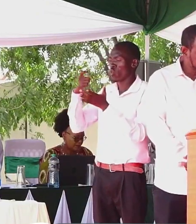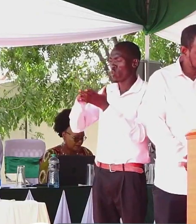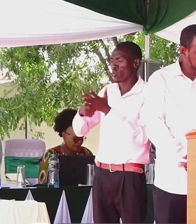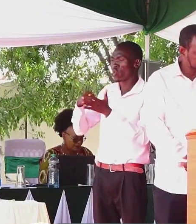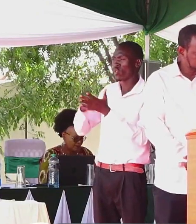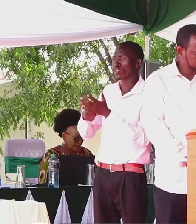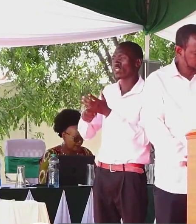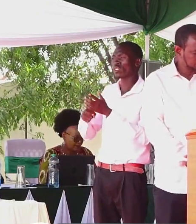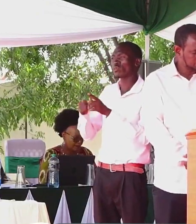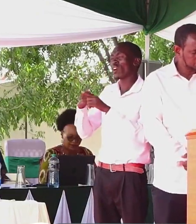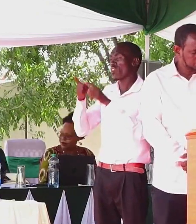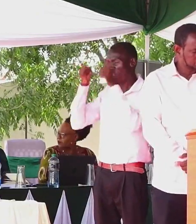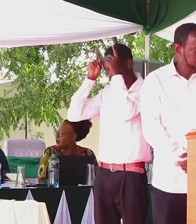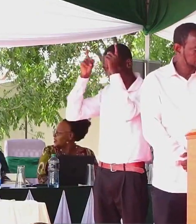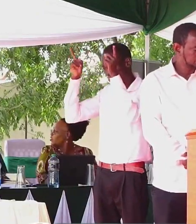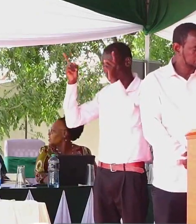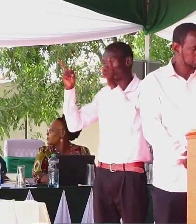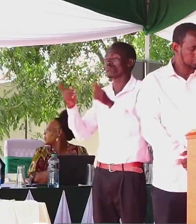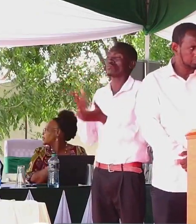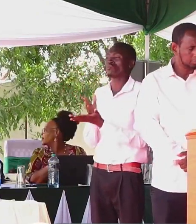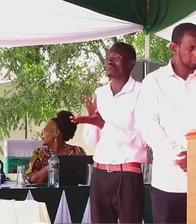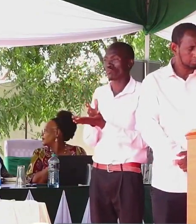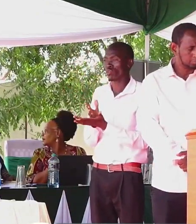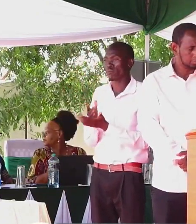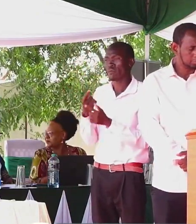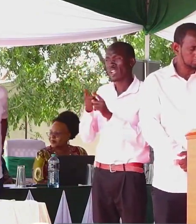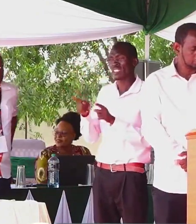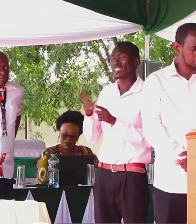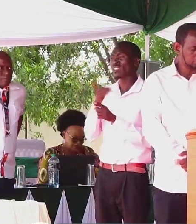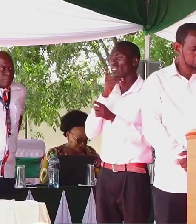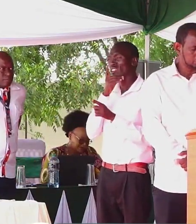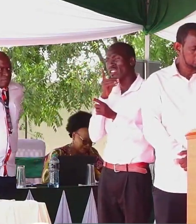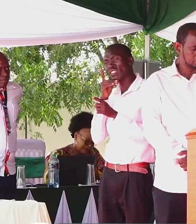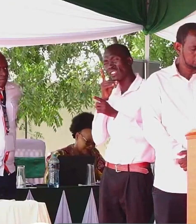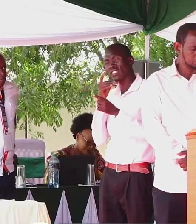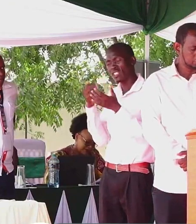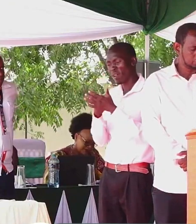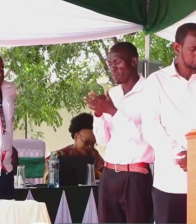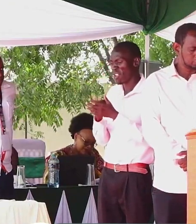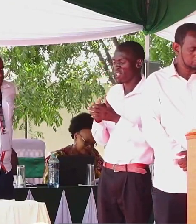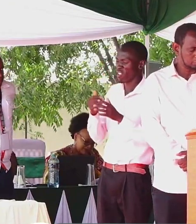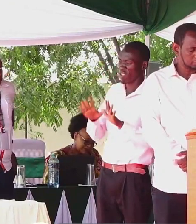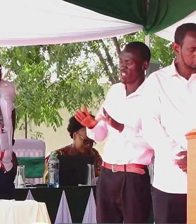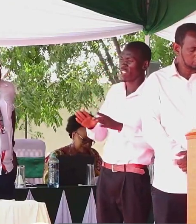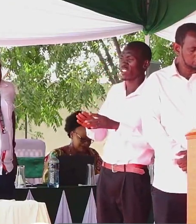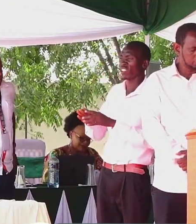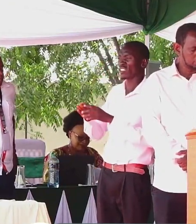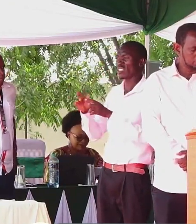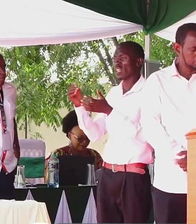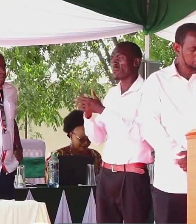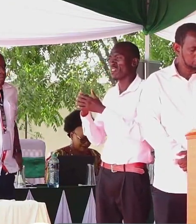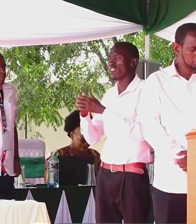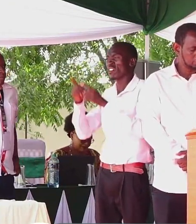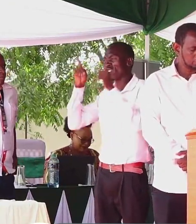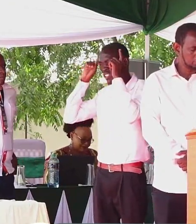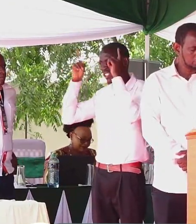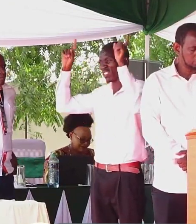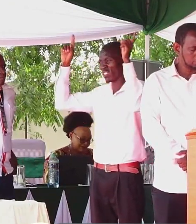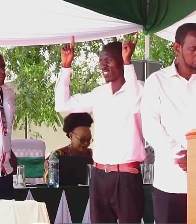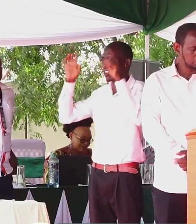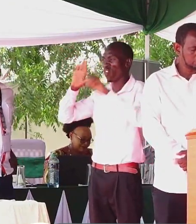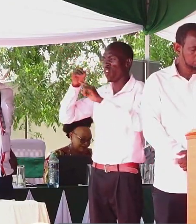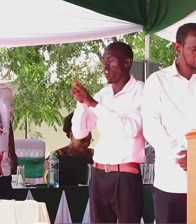are pastoralists. You can imagine the drought strikes, people drop out. Some of them are doing herding. They're not even in school. I have told you there are so